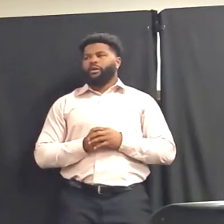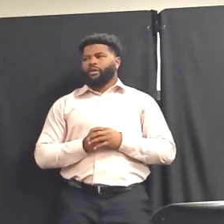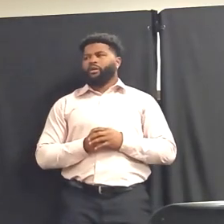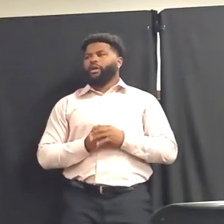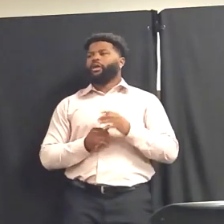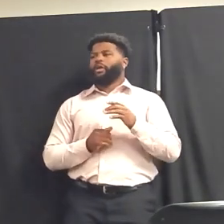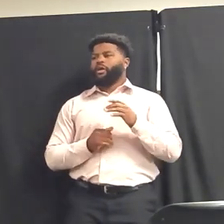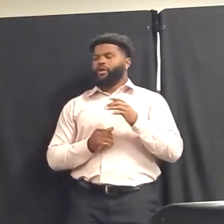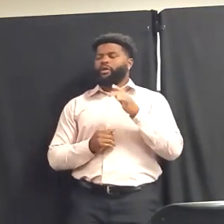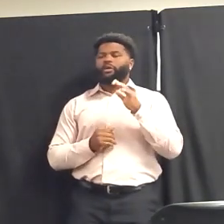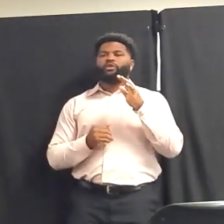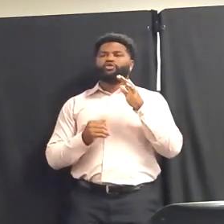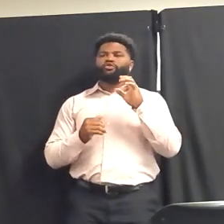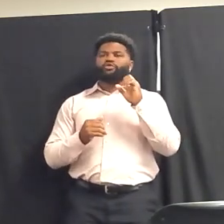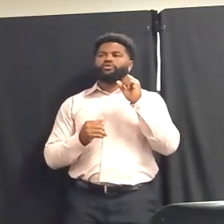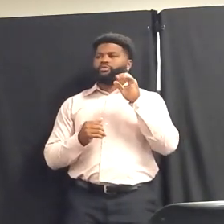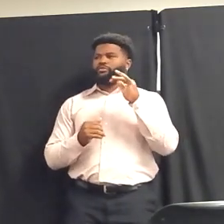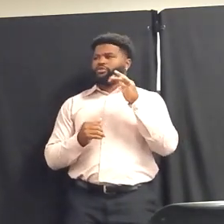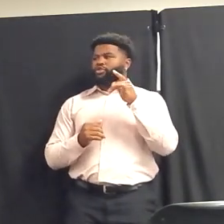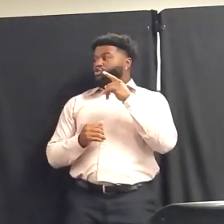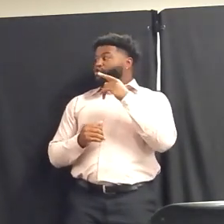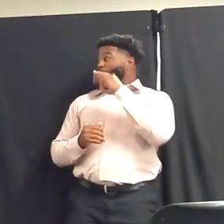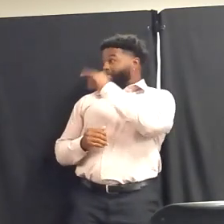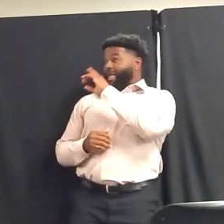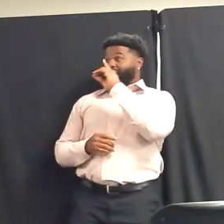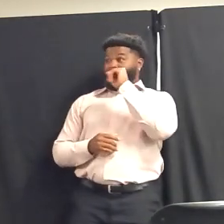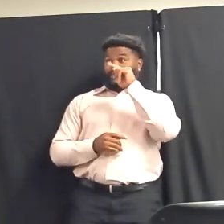Yes, absolutely. do you have this